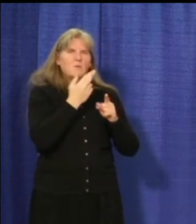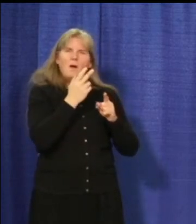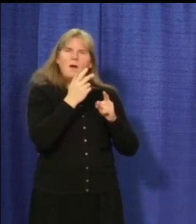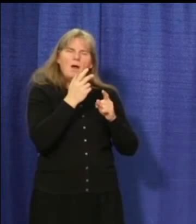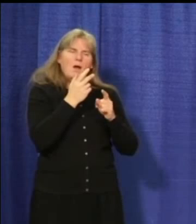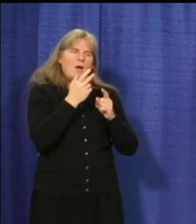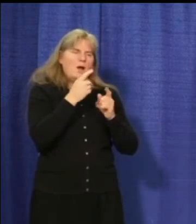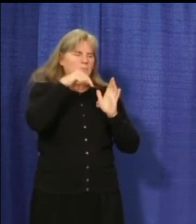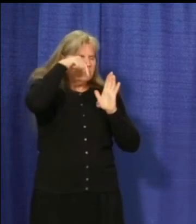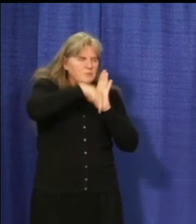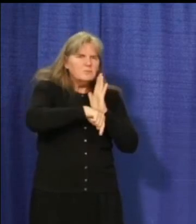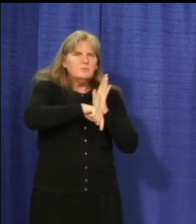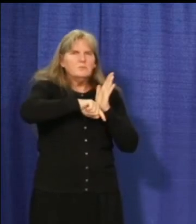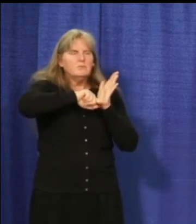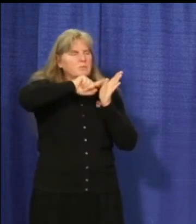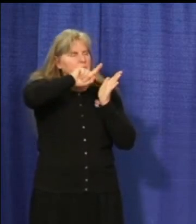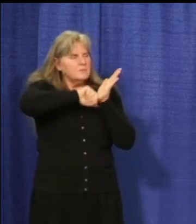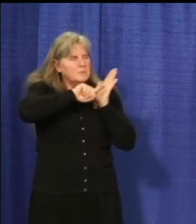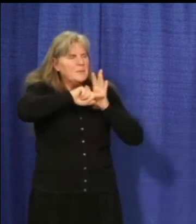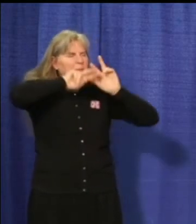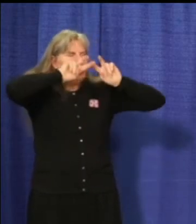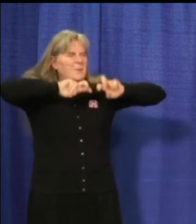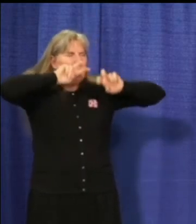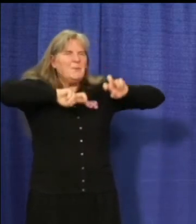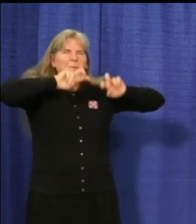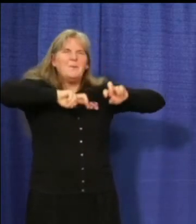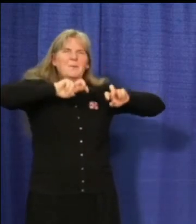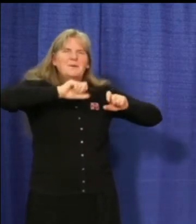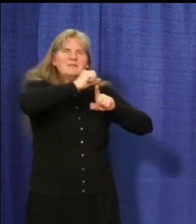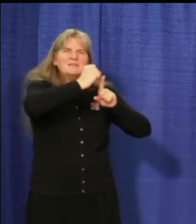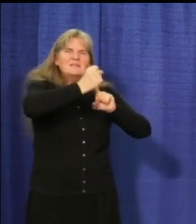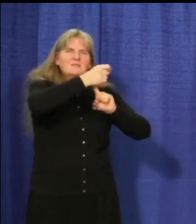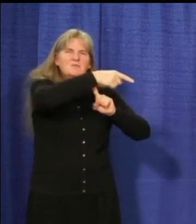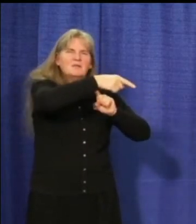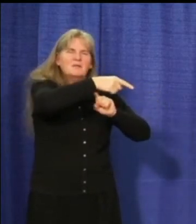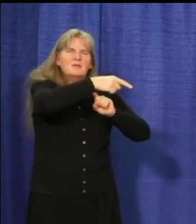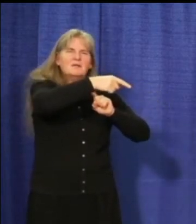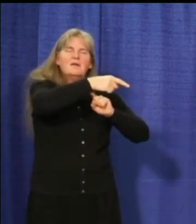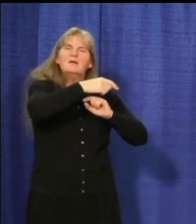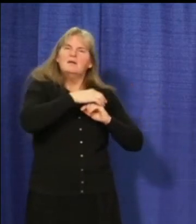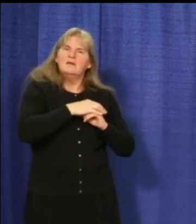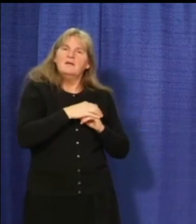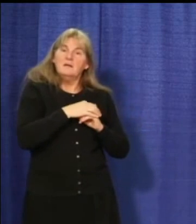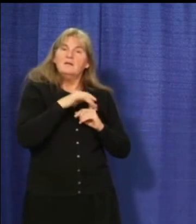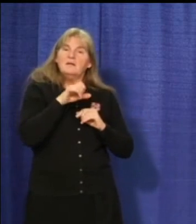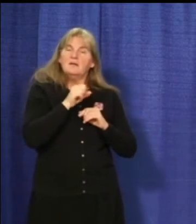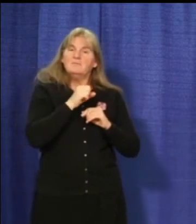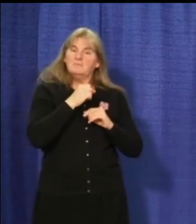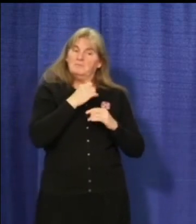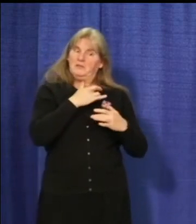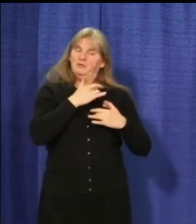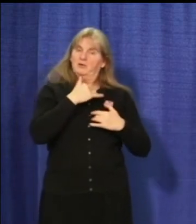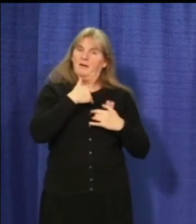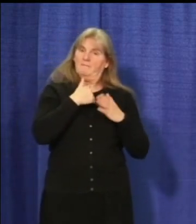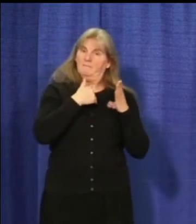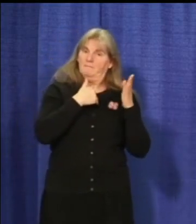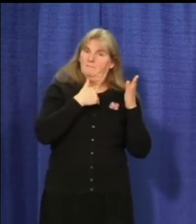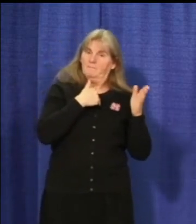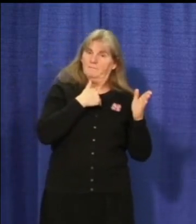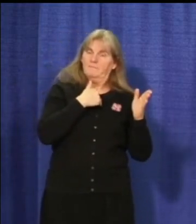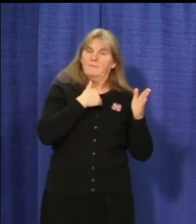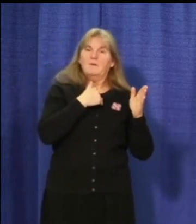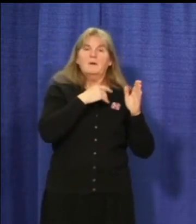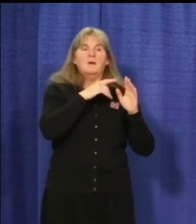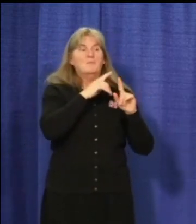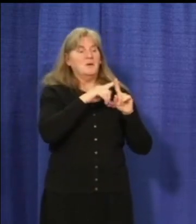investigation as we can and as thorough an investigation as we can. So yes, I'm concerned, but so far the indications